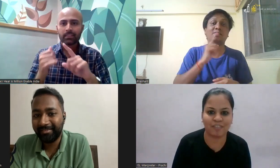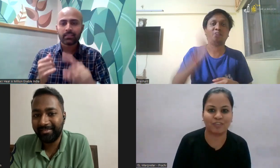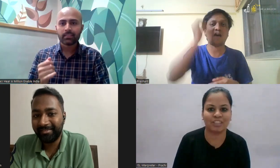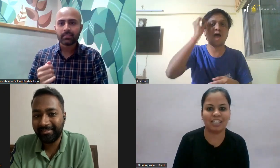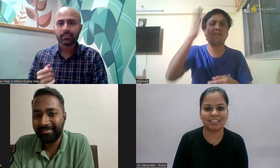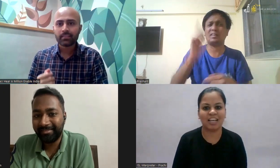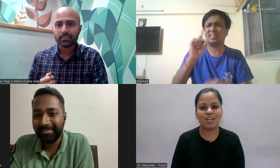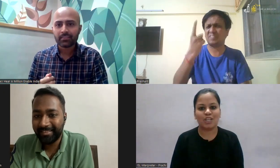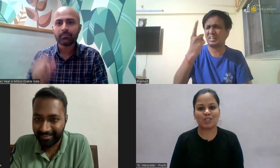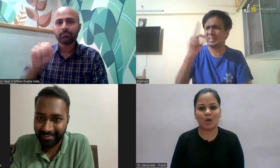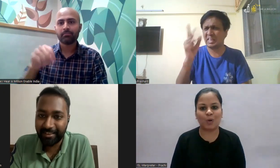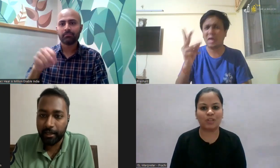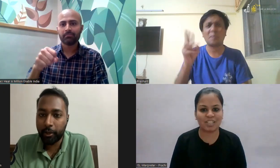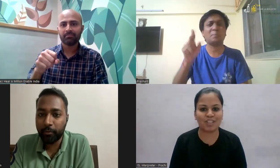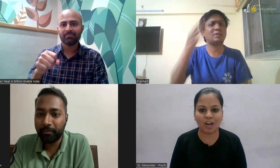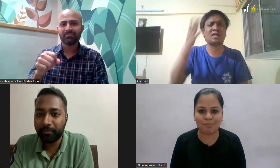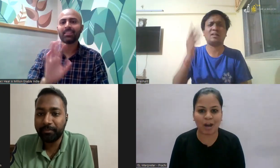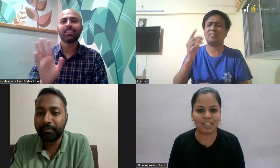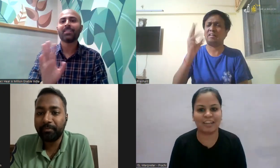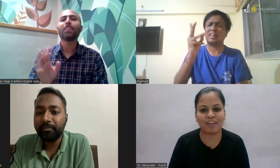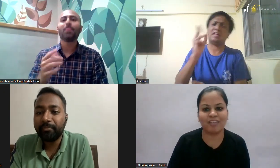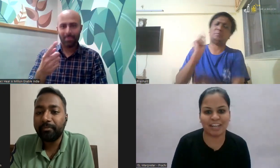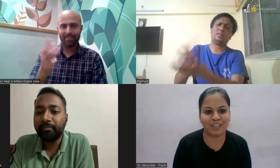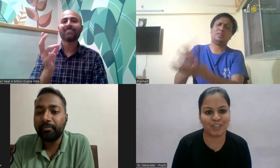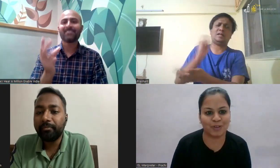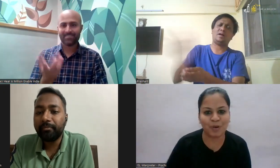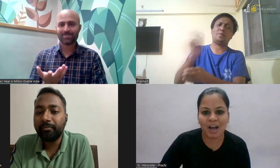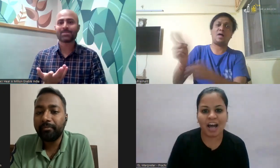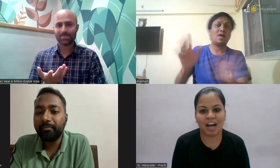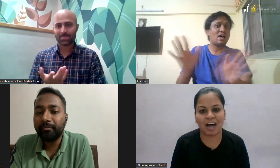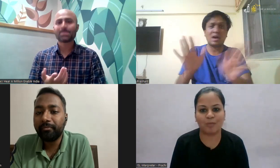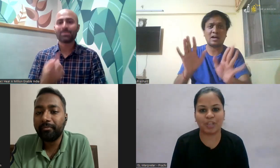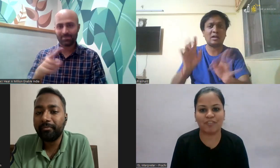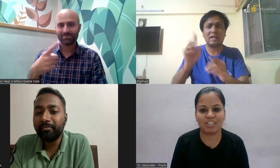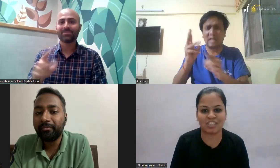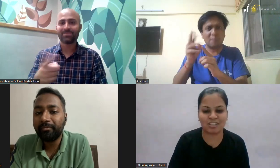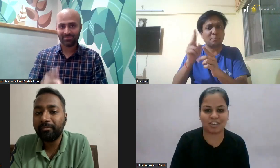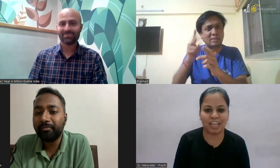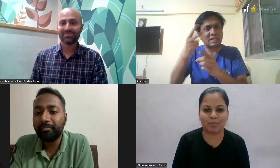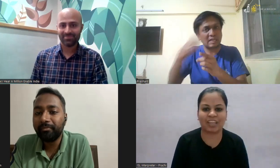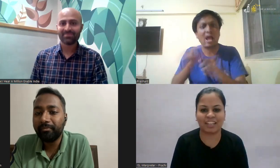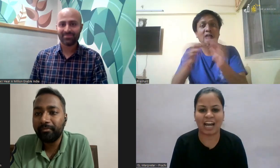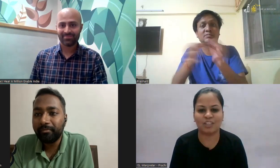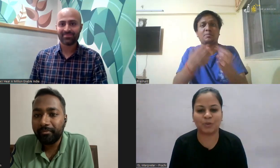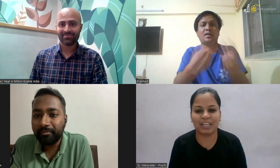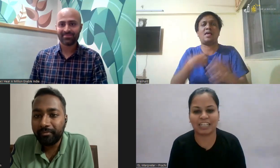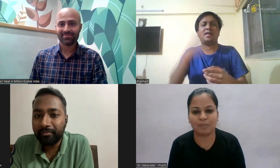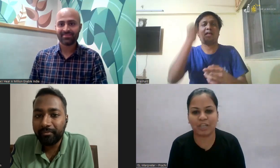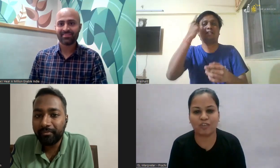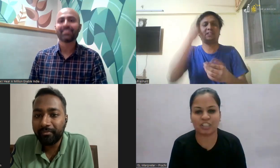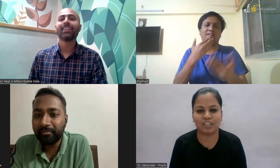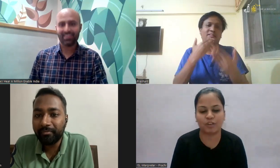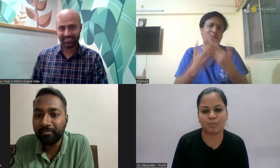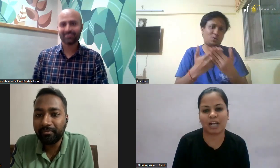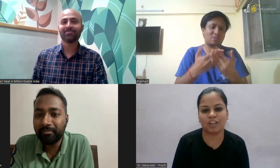so much, Bhavin, for this. So this Thank is you. all about the diff awareness, you know. If you just keep thinking that, okay, let it